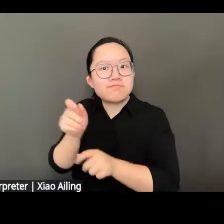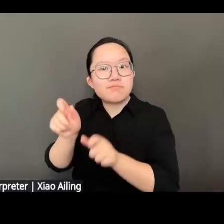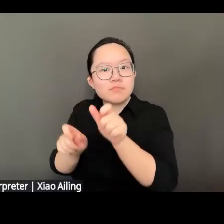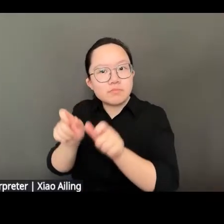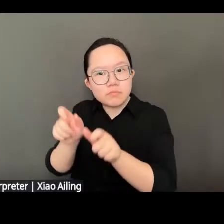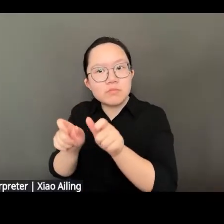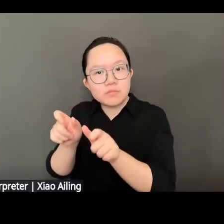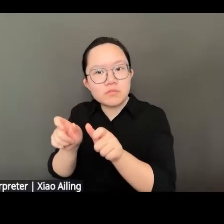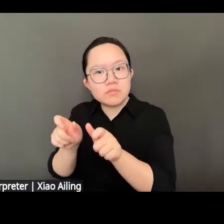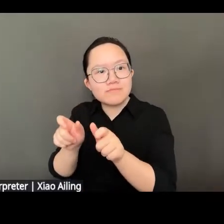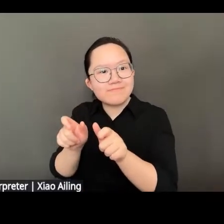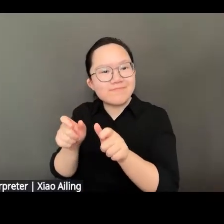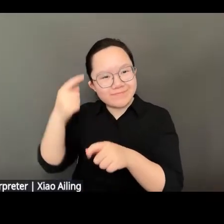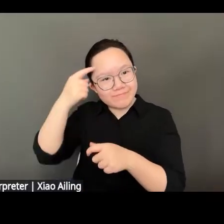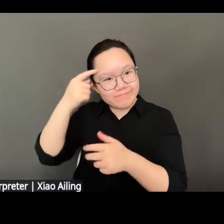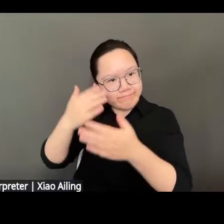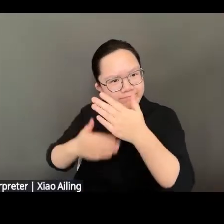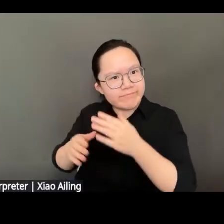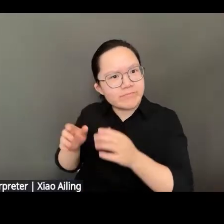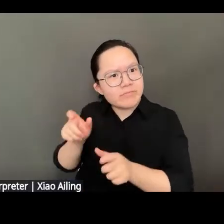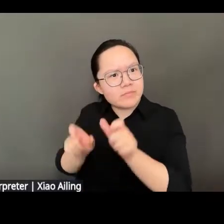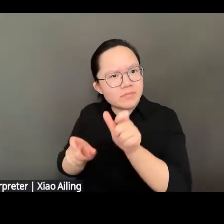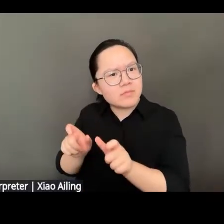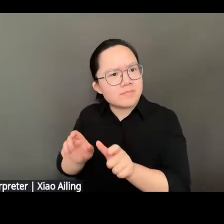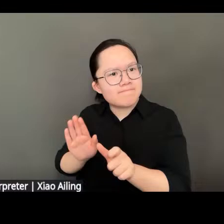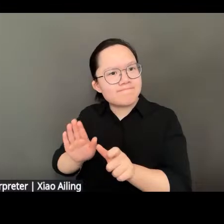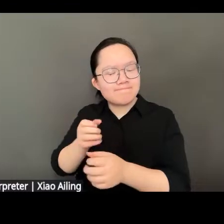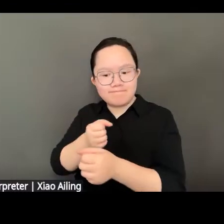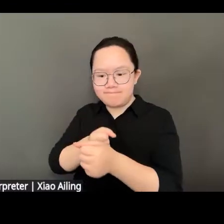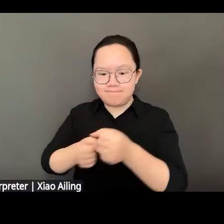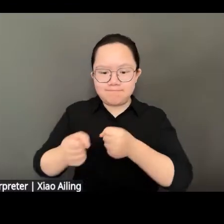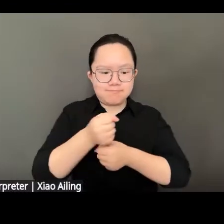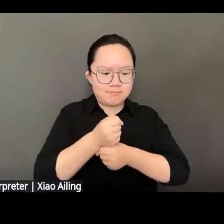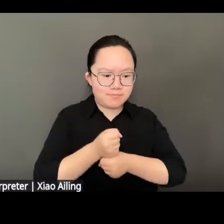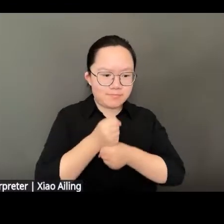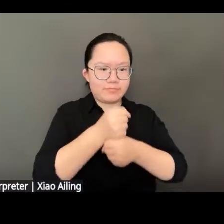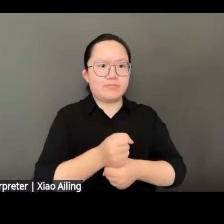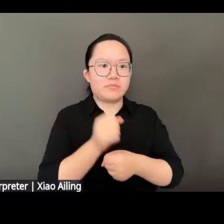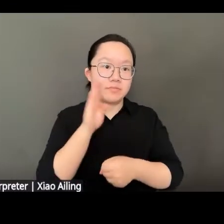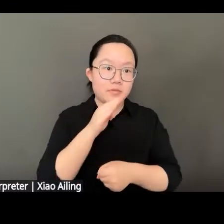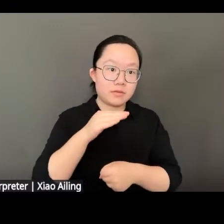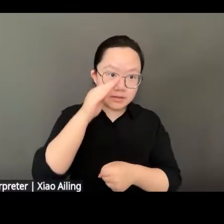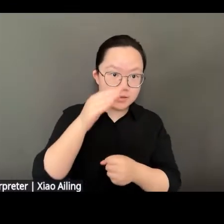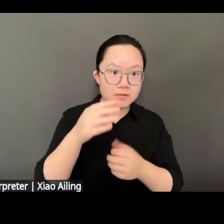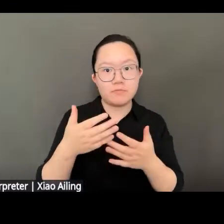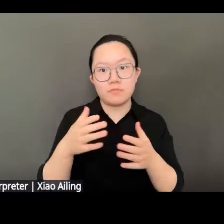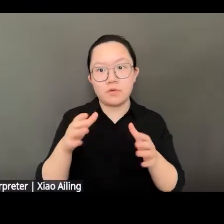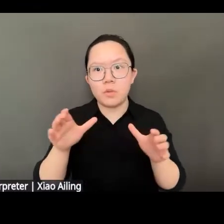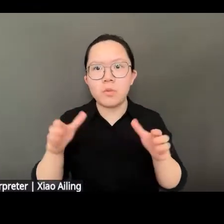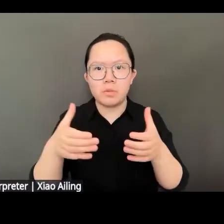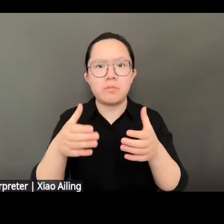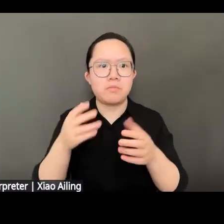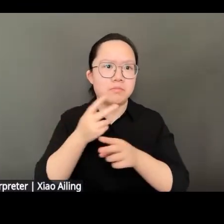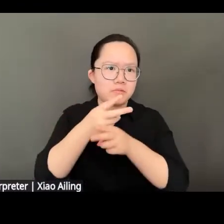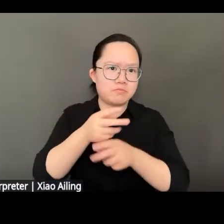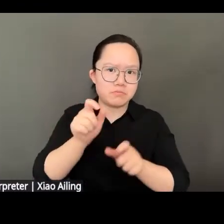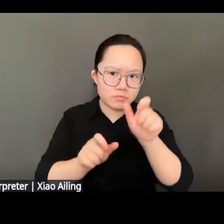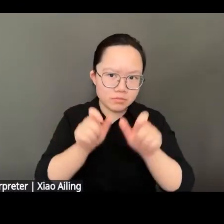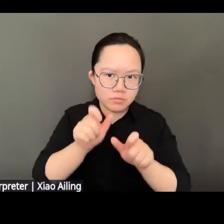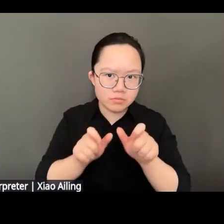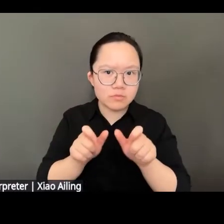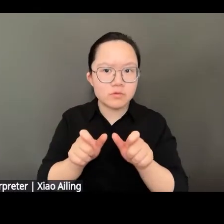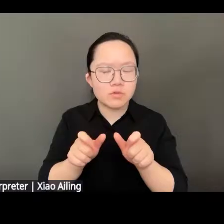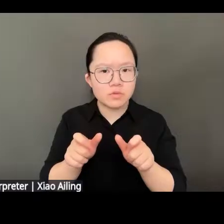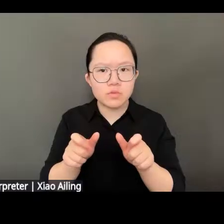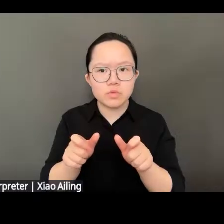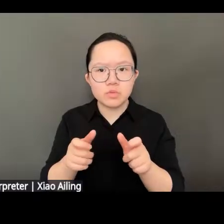Within the purview of the convention and the general comments of the convention, these are recognized